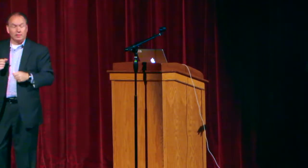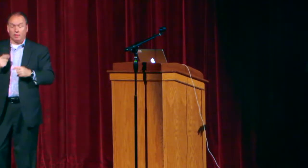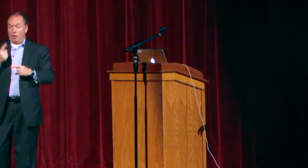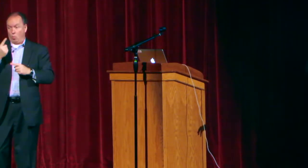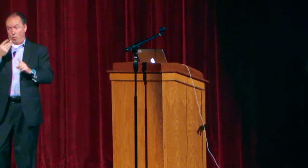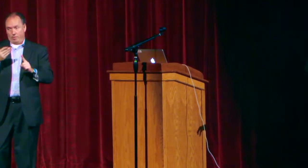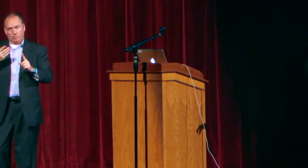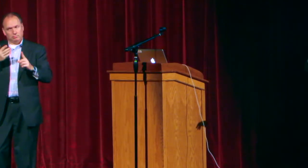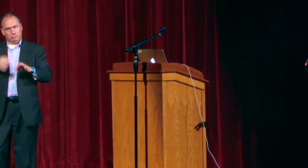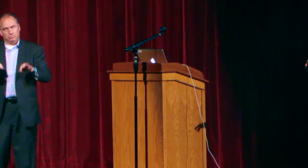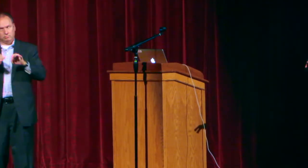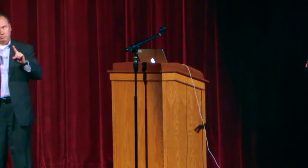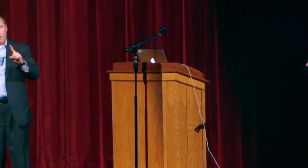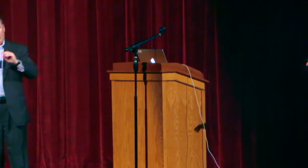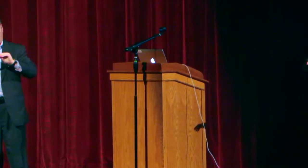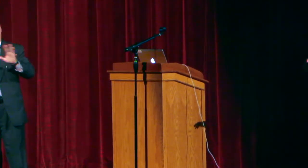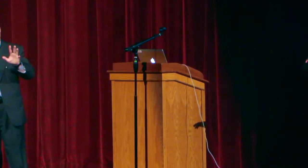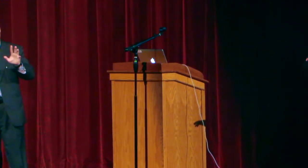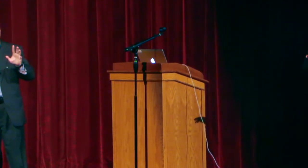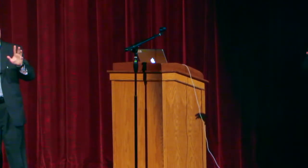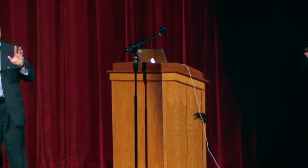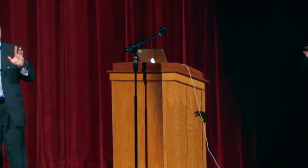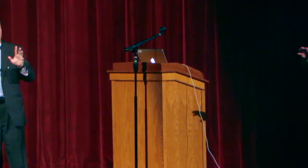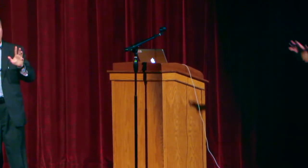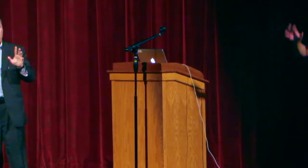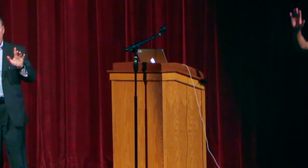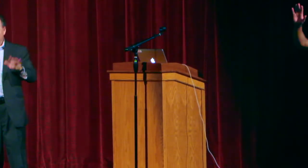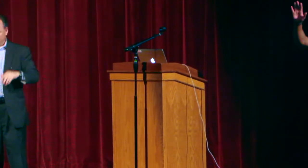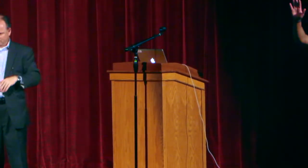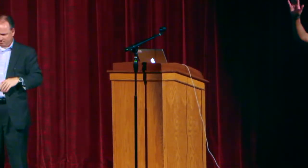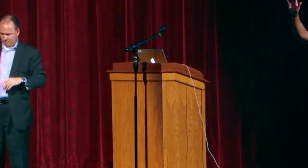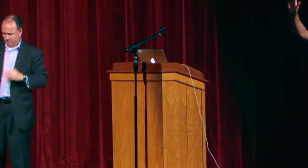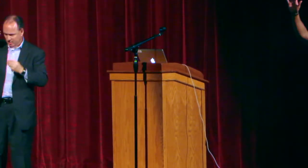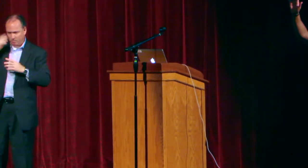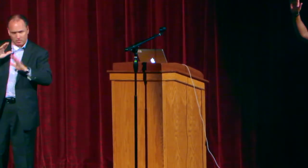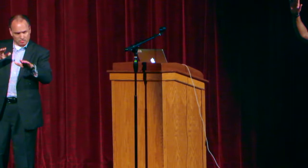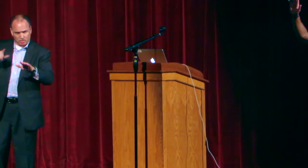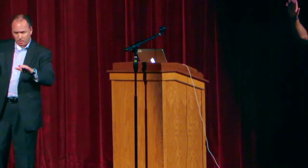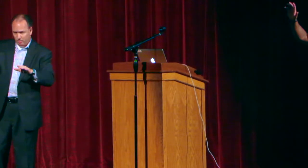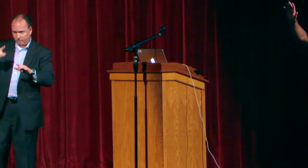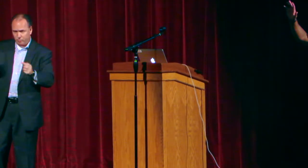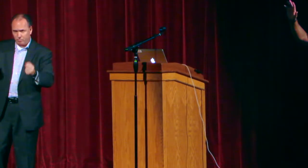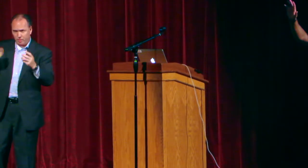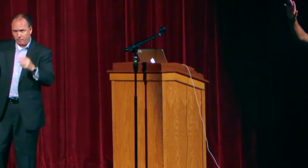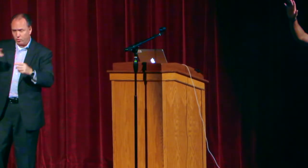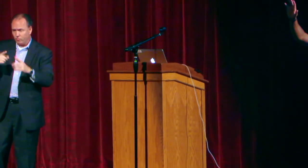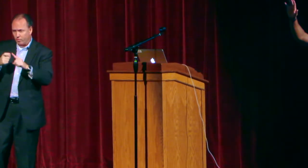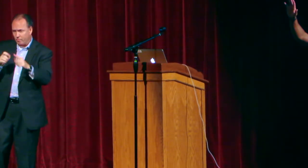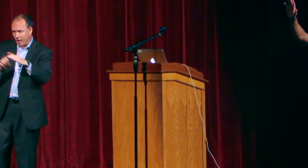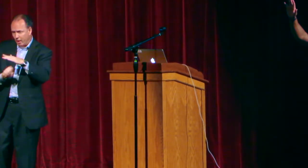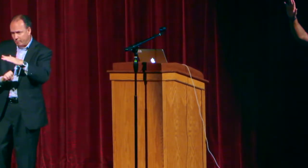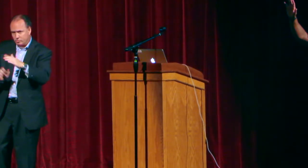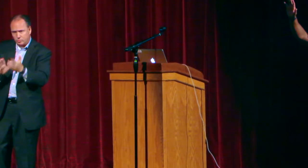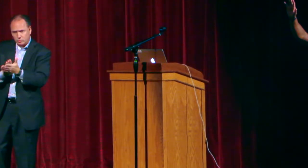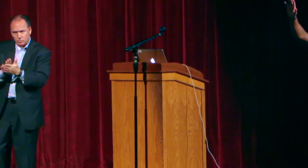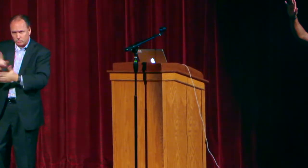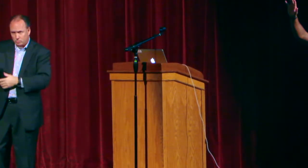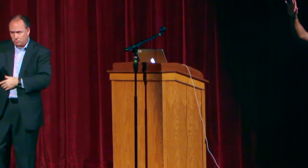make clear, by a show of hands, how many people do I have here for the elementary